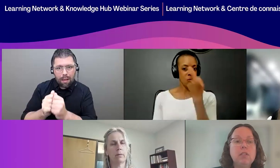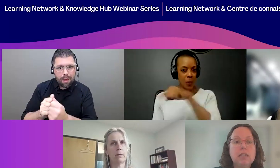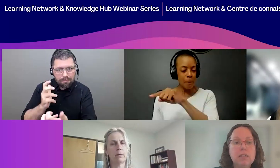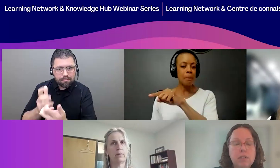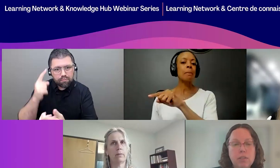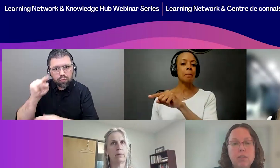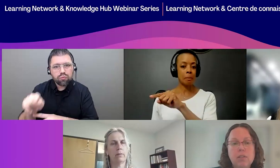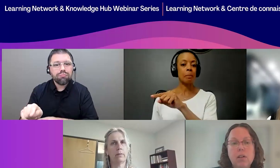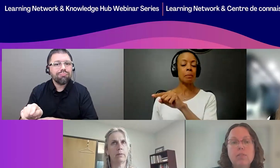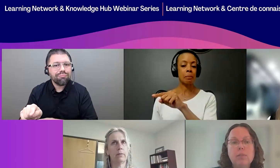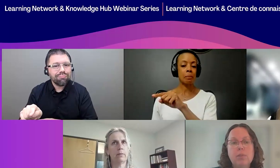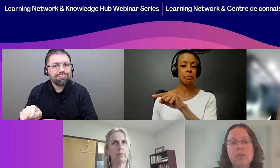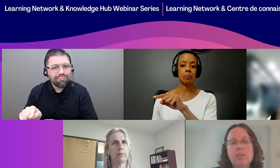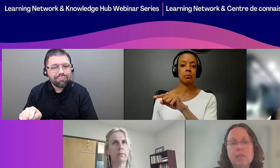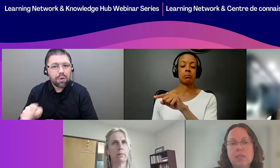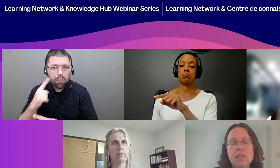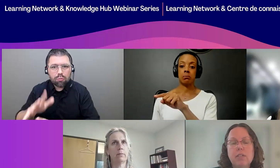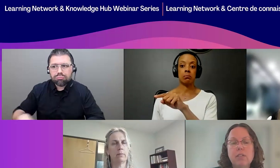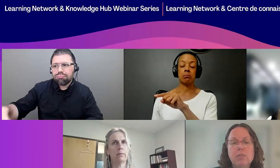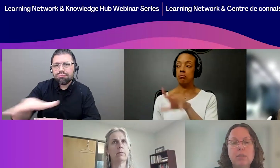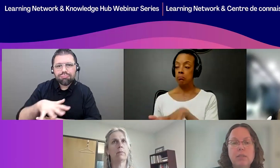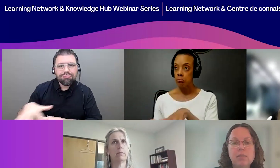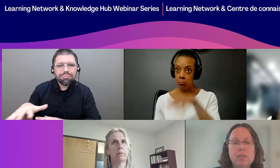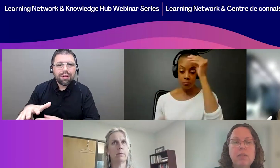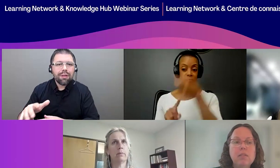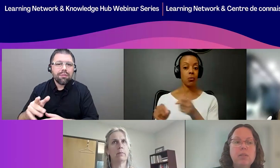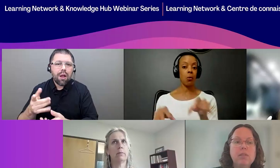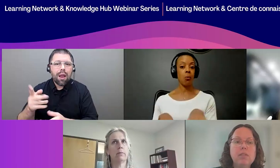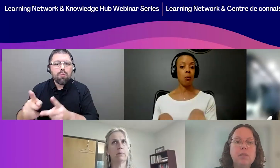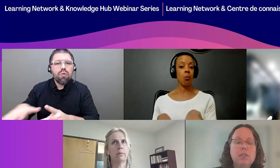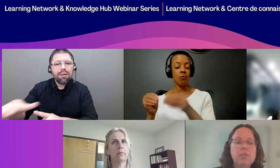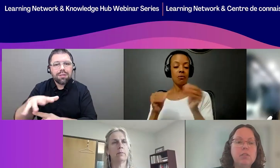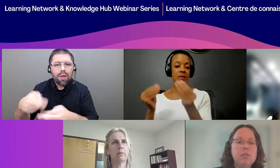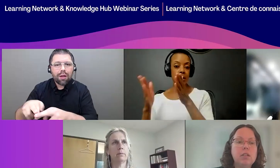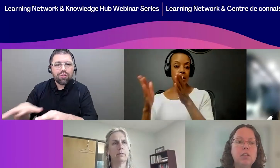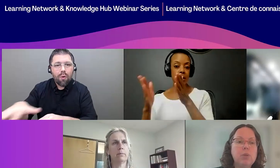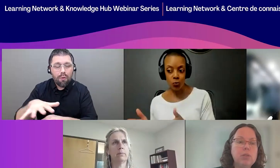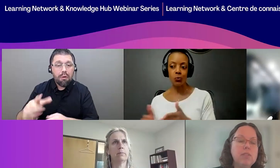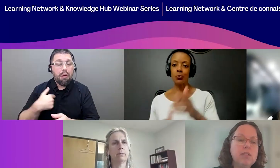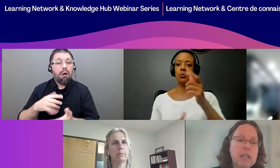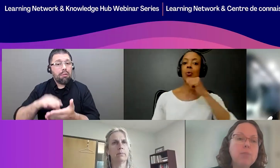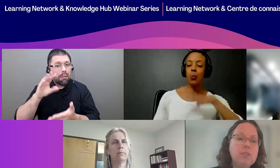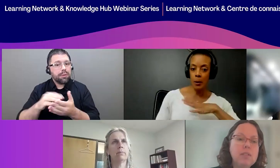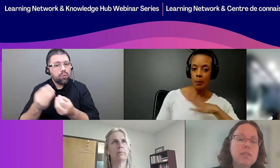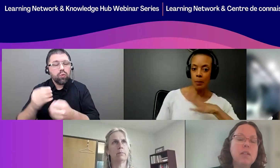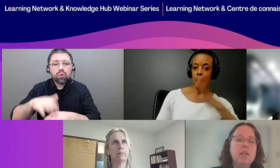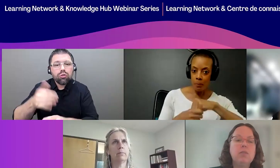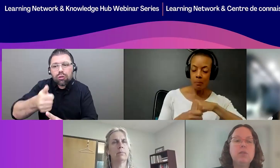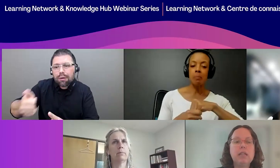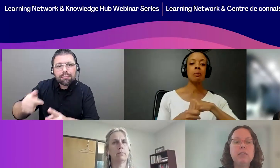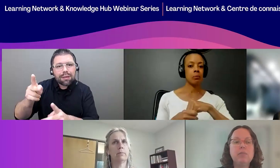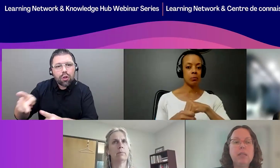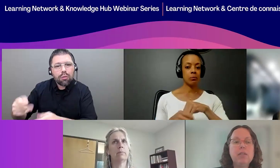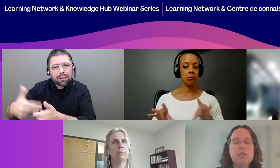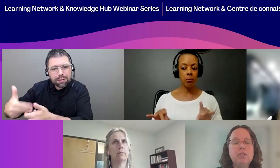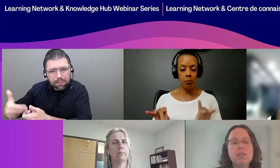We certainly learned a lot from both the facilitators and the participants about some additional components or adaptations